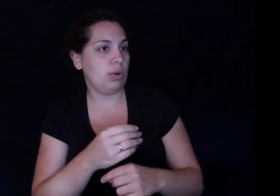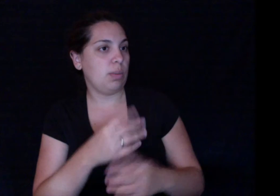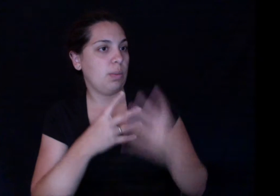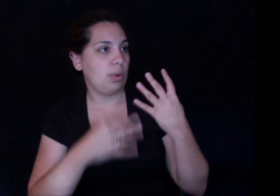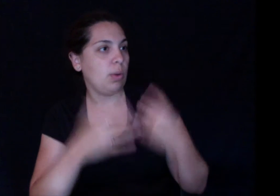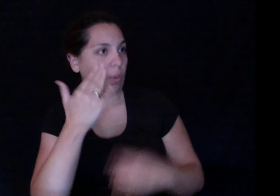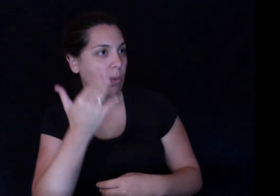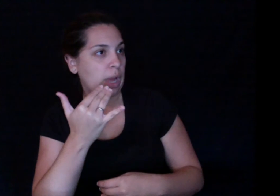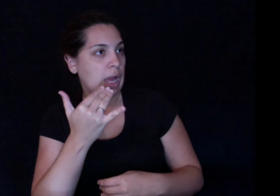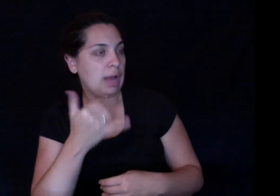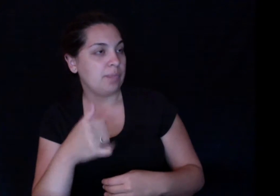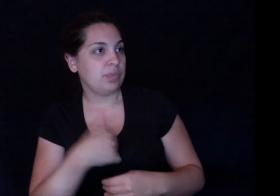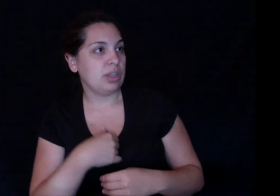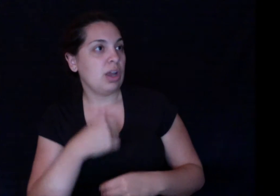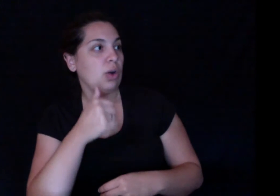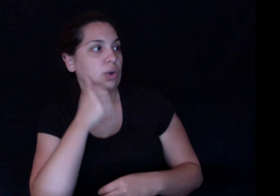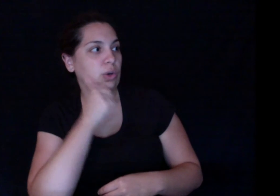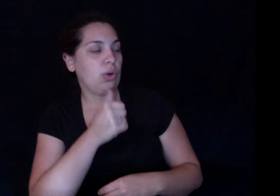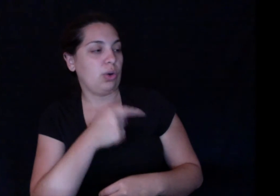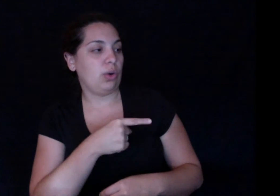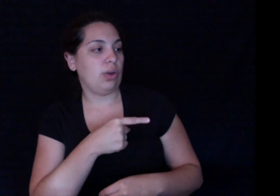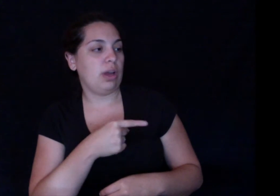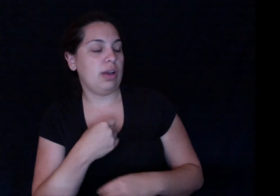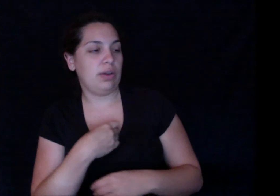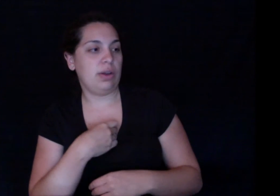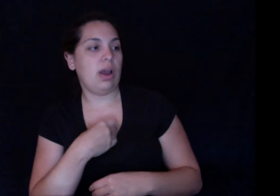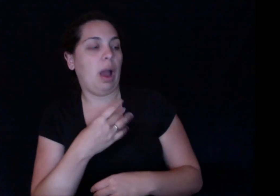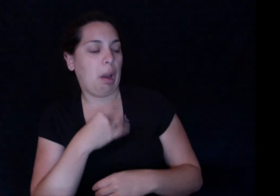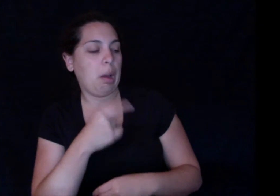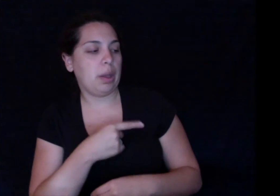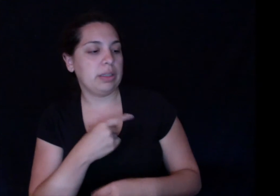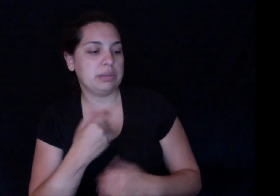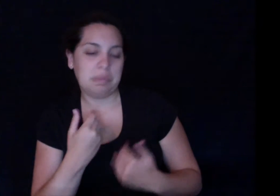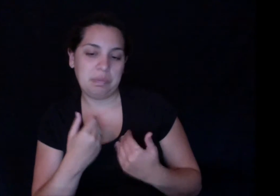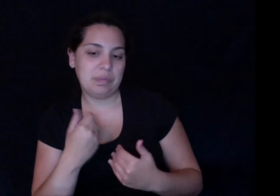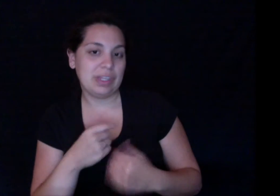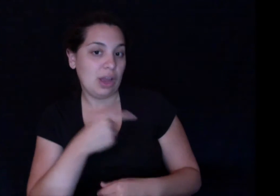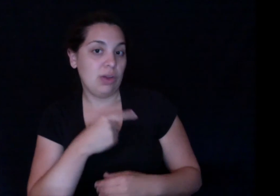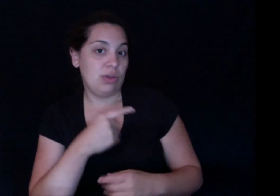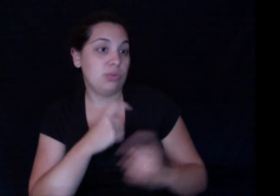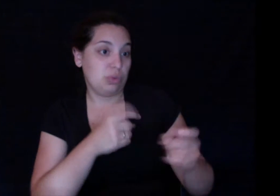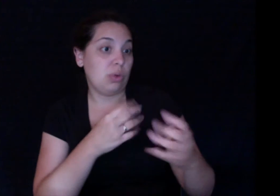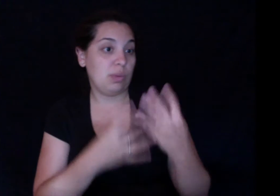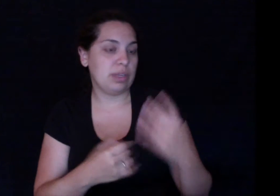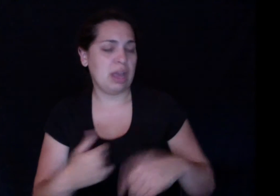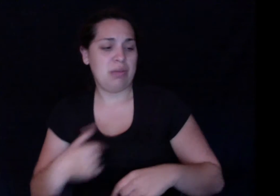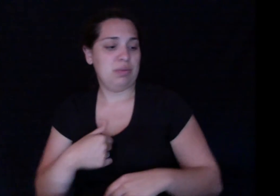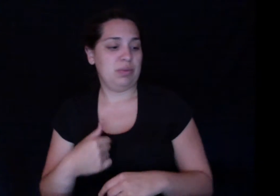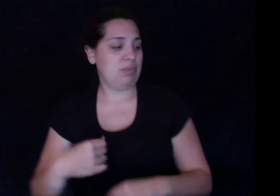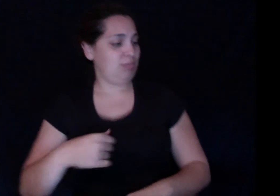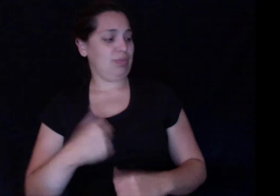Pebble Watch to a lucky Redditor with the best picture. We will all decide amongst ourselves here at the team. Never forget to share your